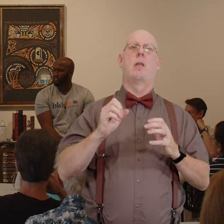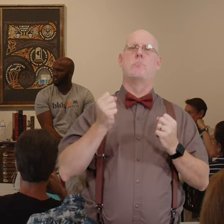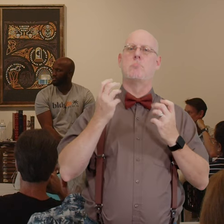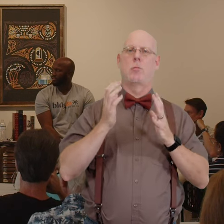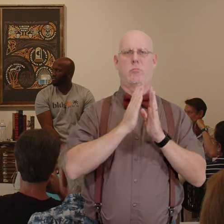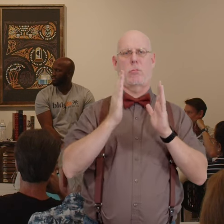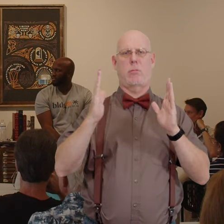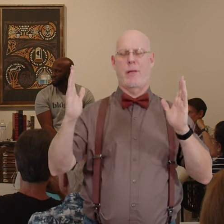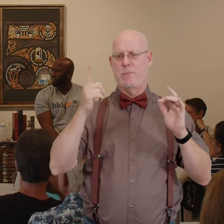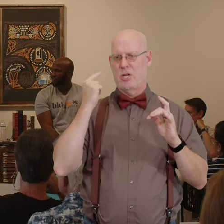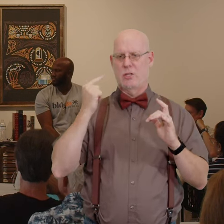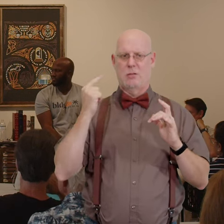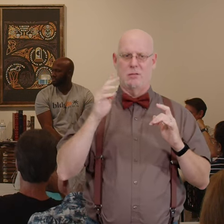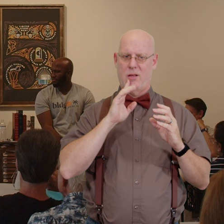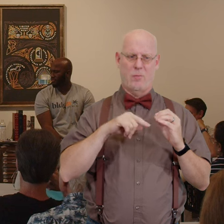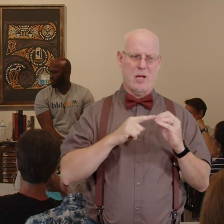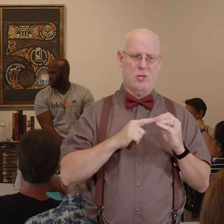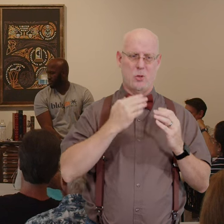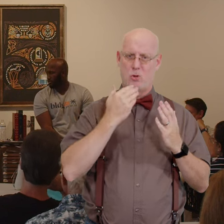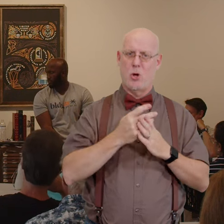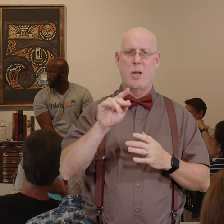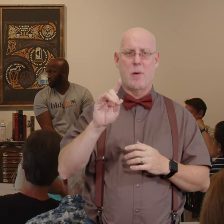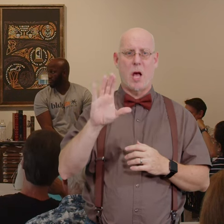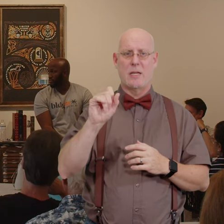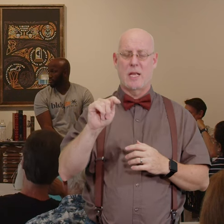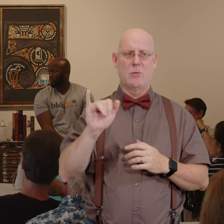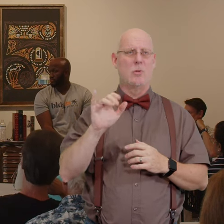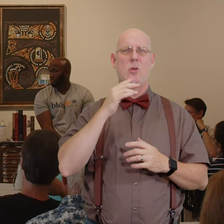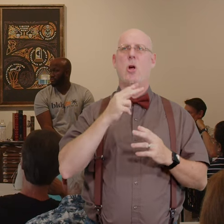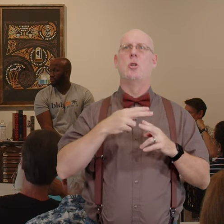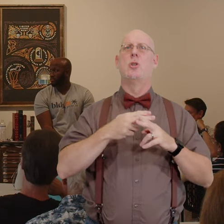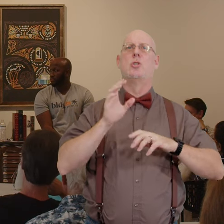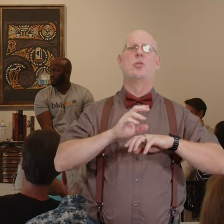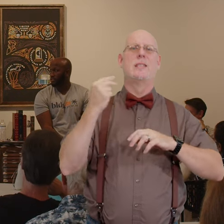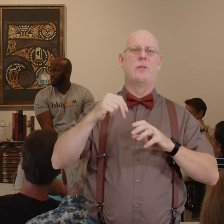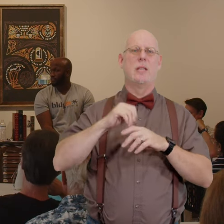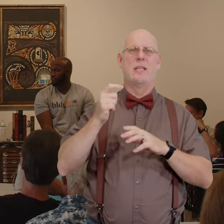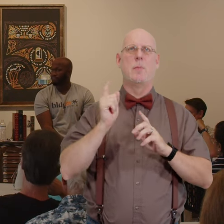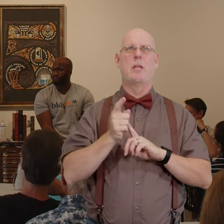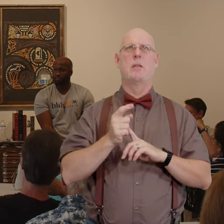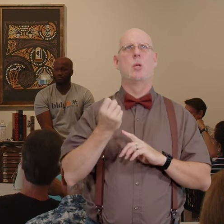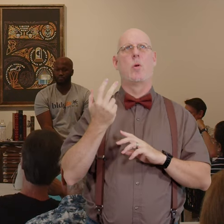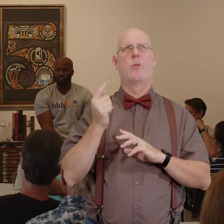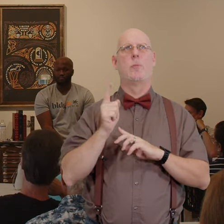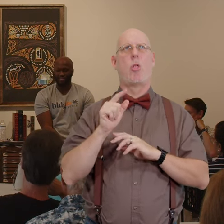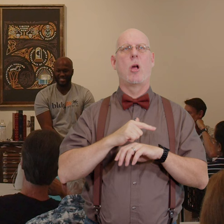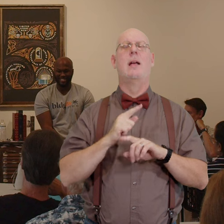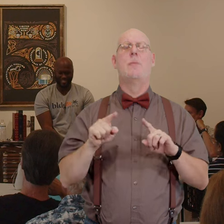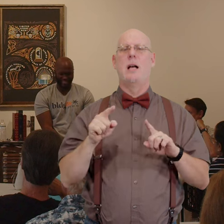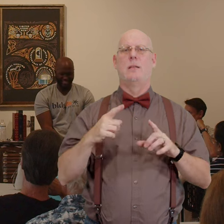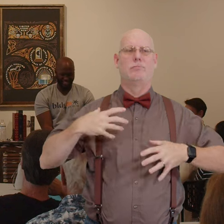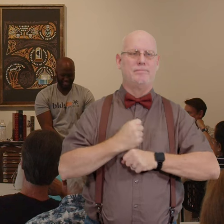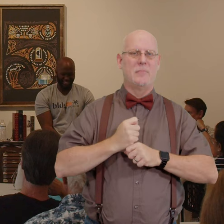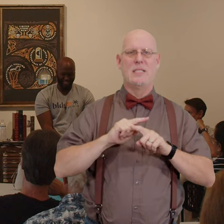lot of them are like multiple volumes because you're talking about, there's some good podcasts out there too. There's one called Church History in like 10 minutes. It's like 12, 13 minutes long.